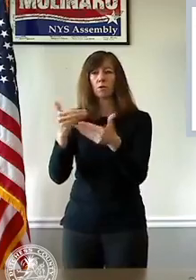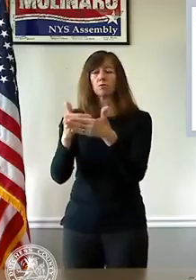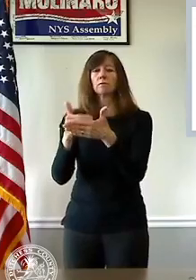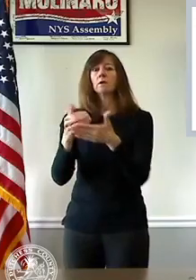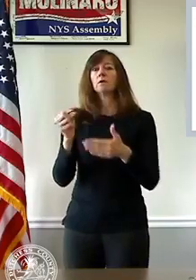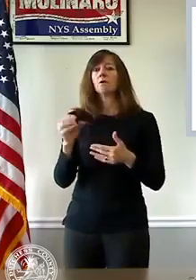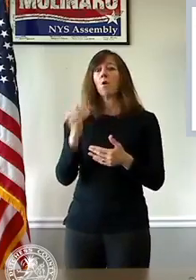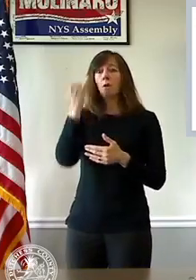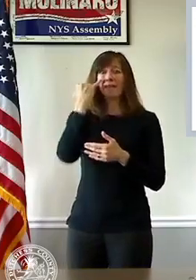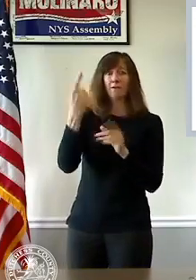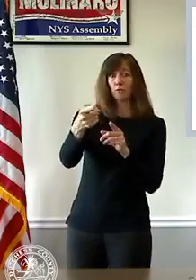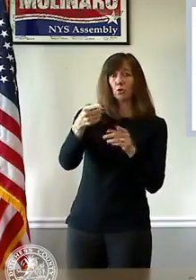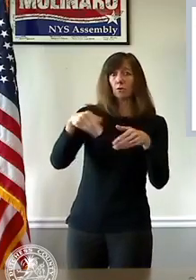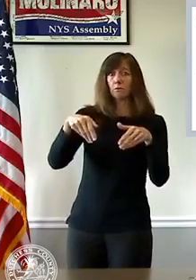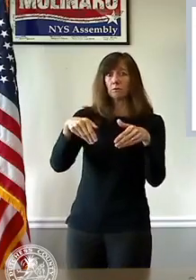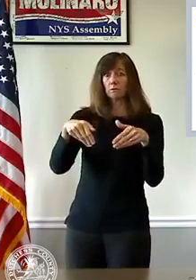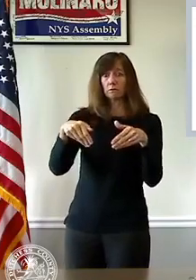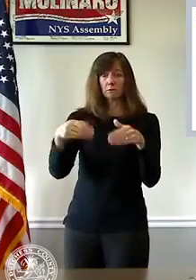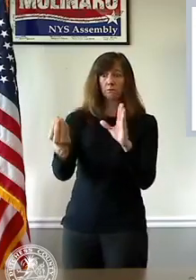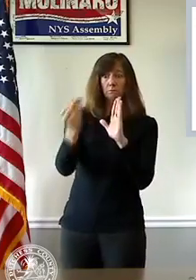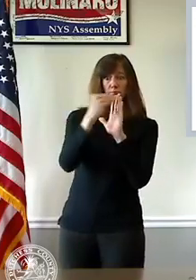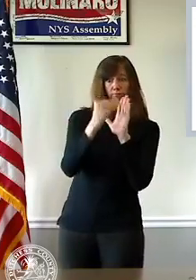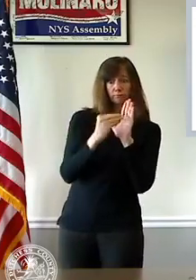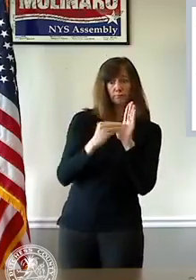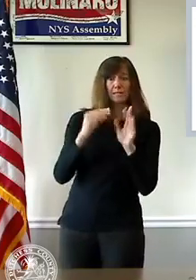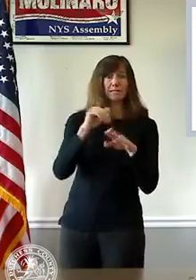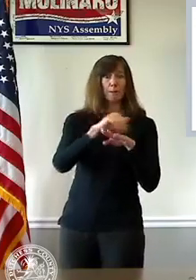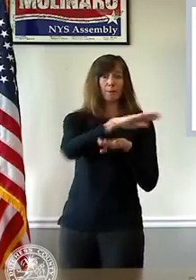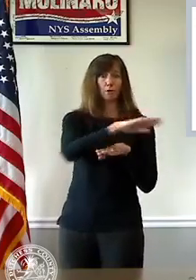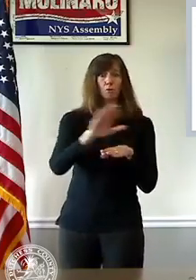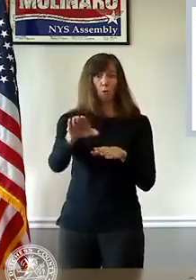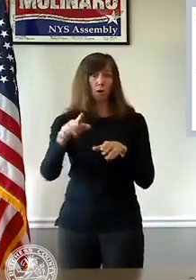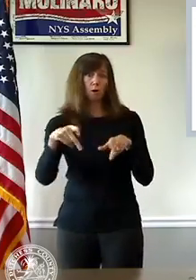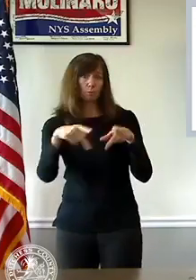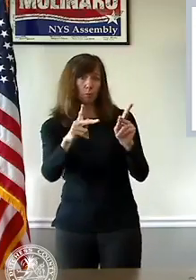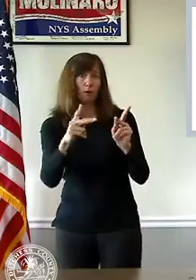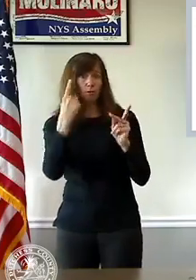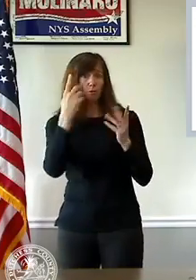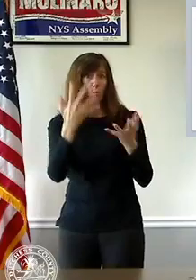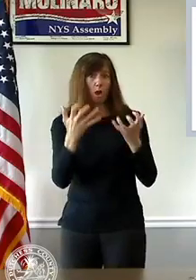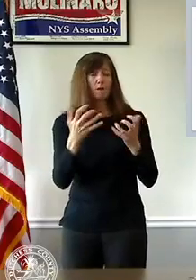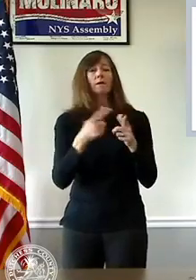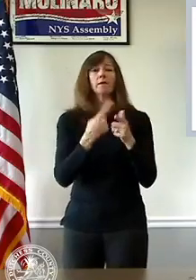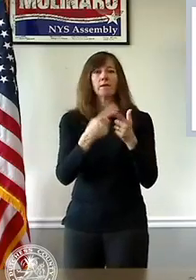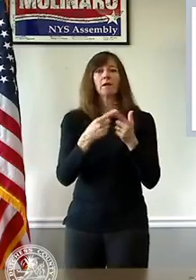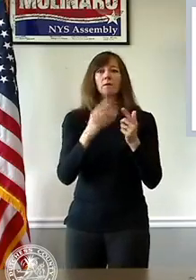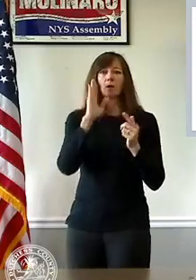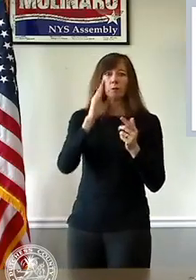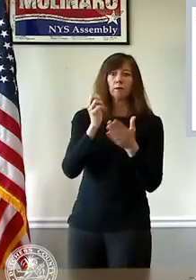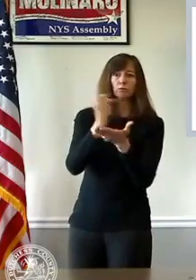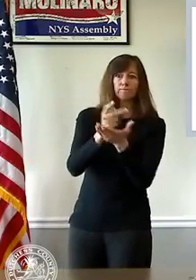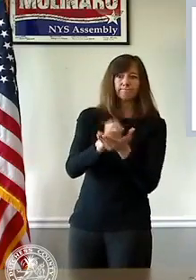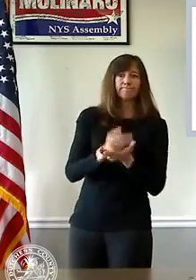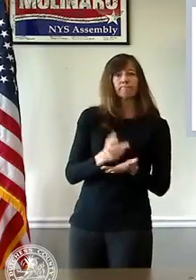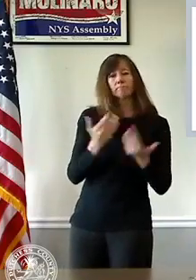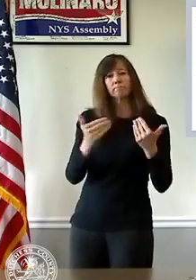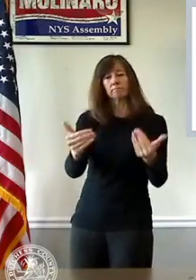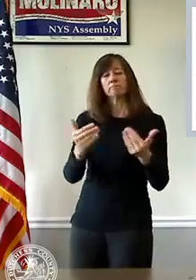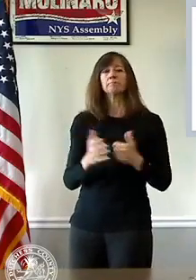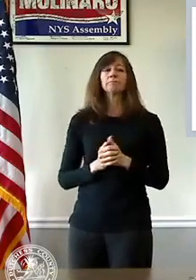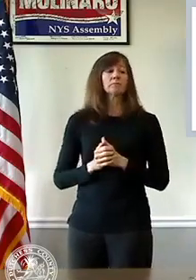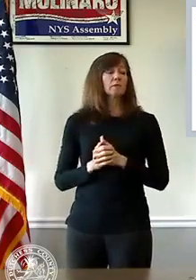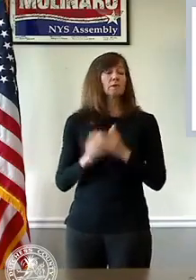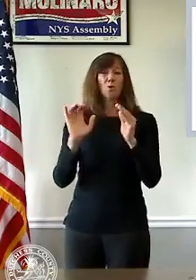your approvals. So that's a sort of a recap on where we are with the phases.